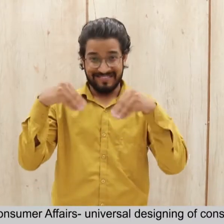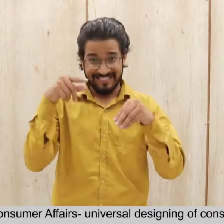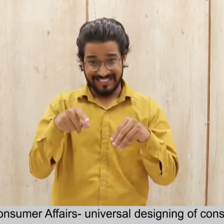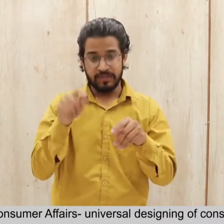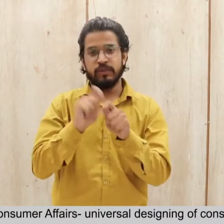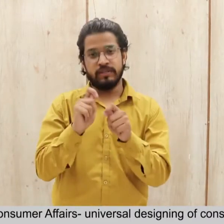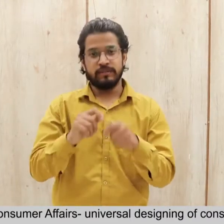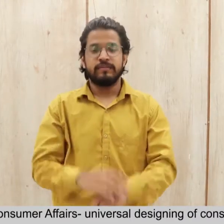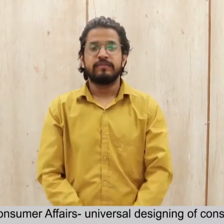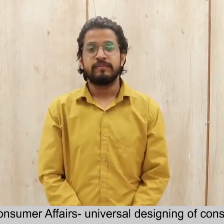Ministry of Consumer Affairs.